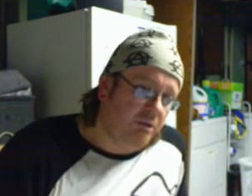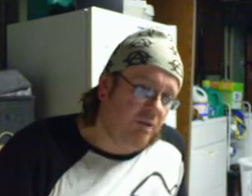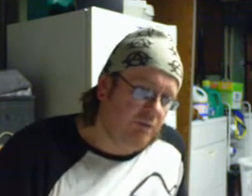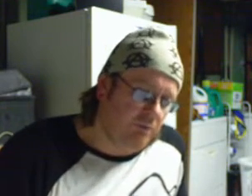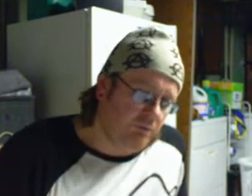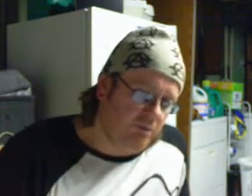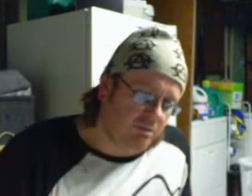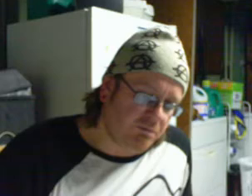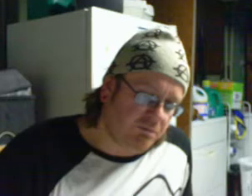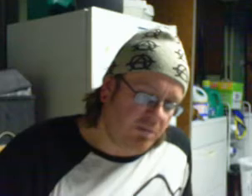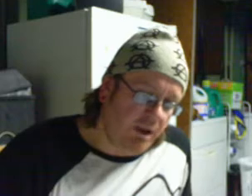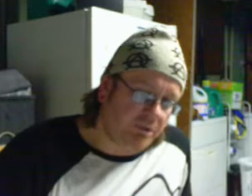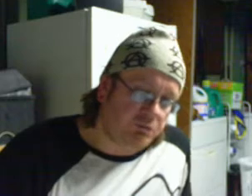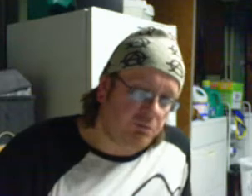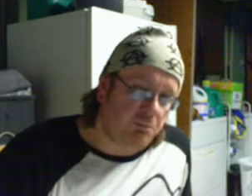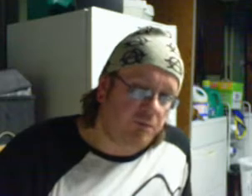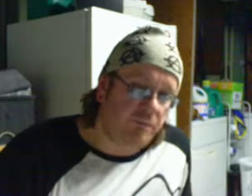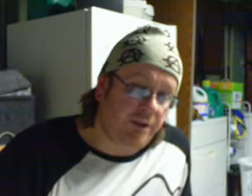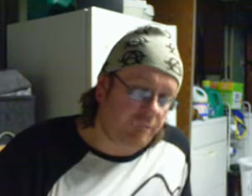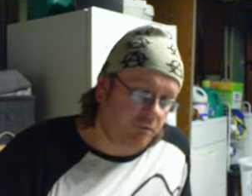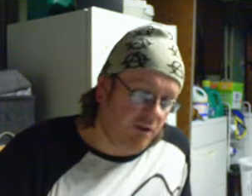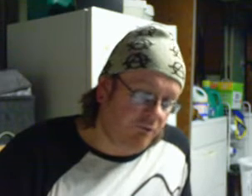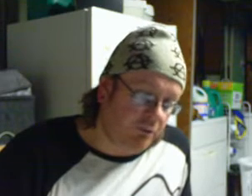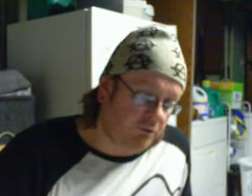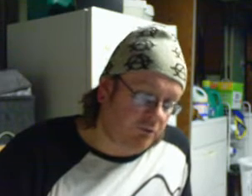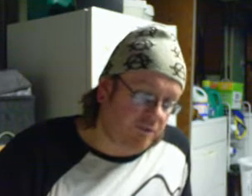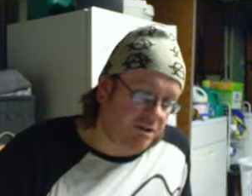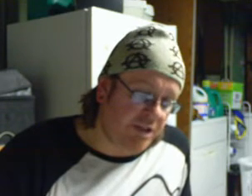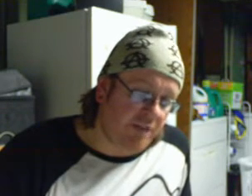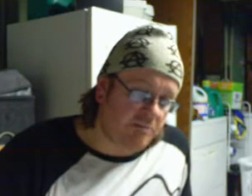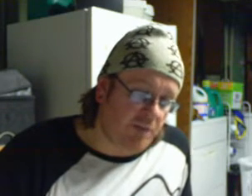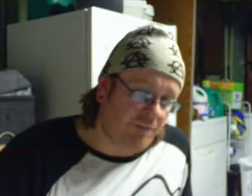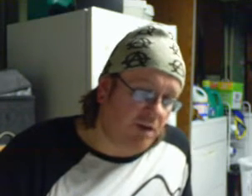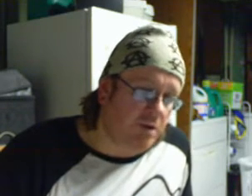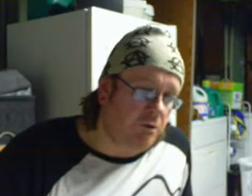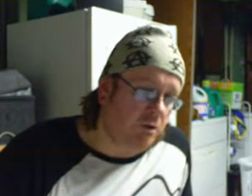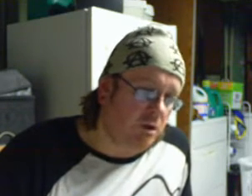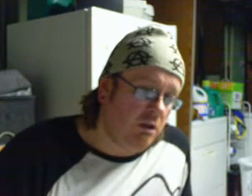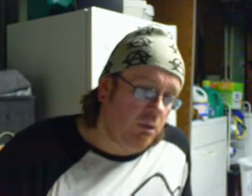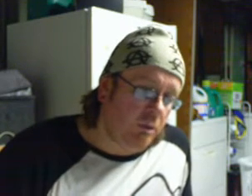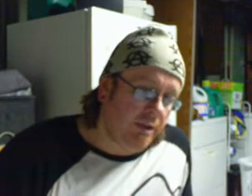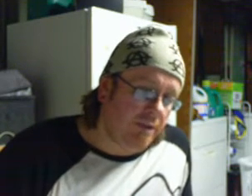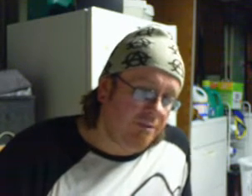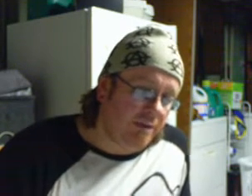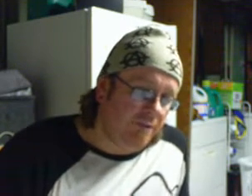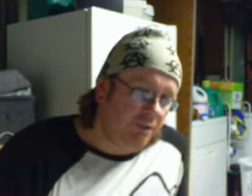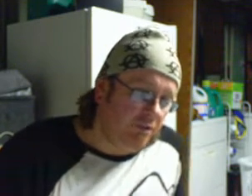you.' Solomon replied, 'You showed most faithful love to your servant David, my father,